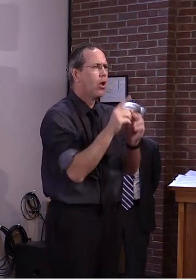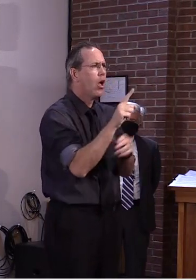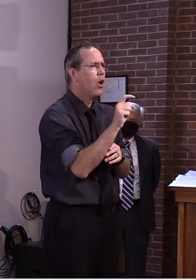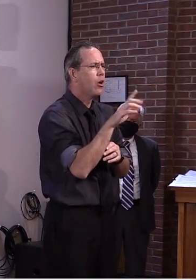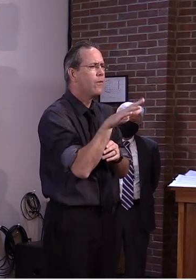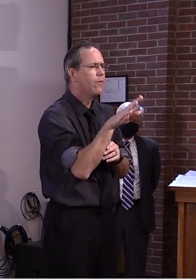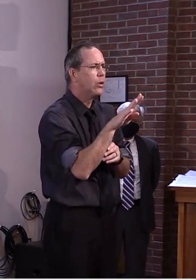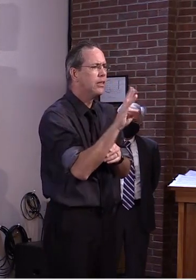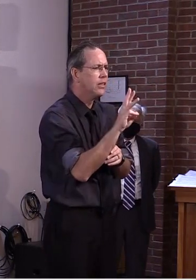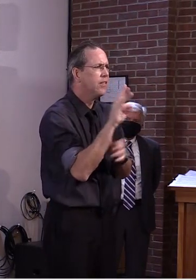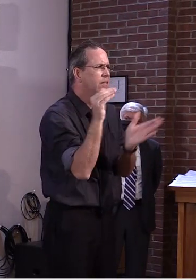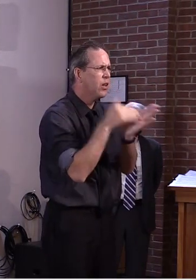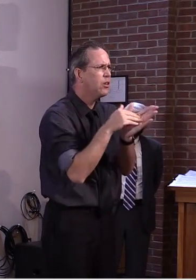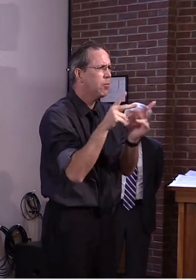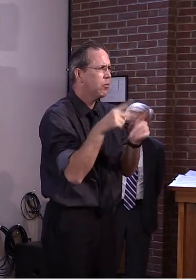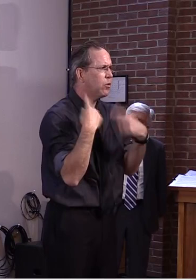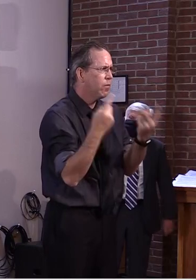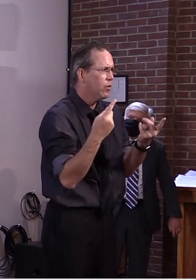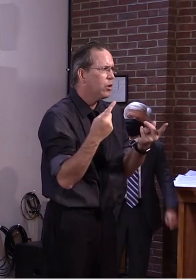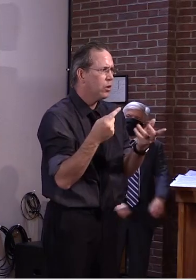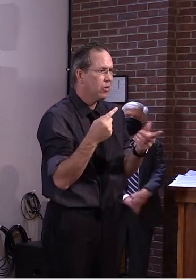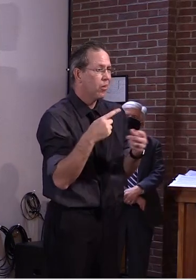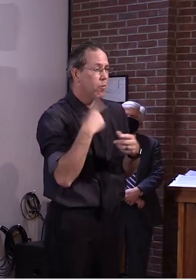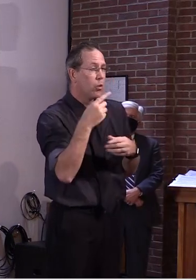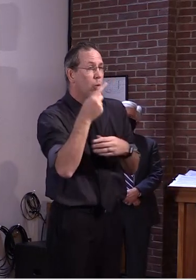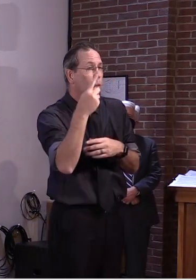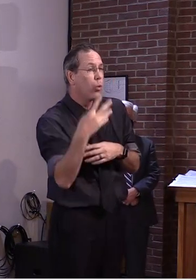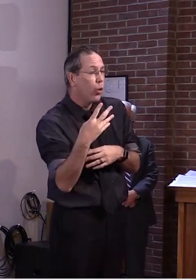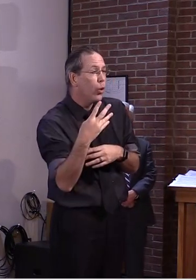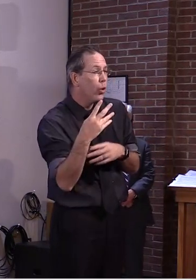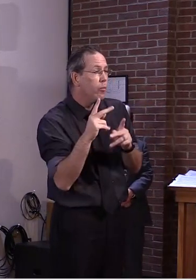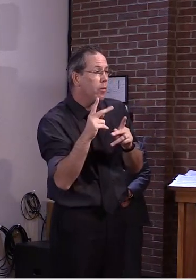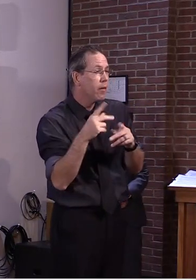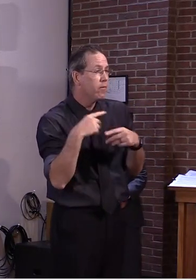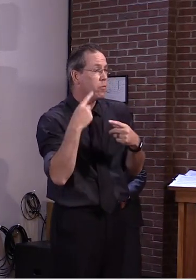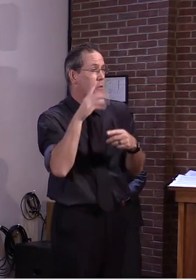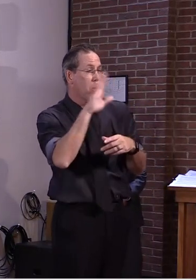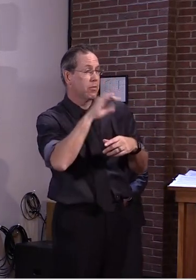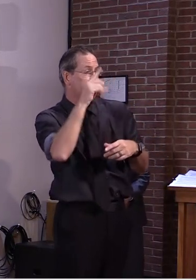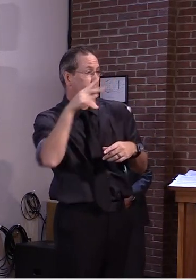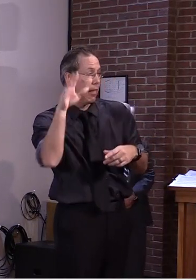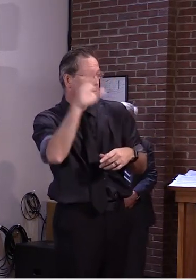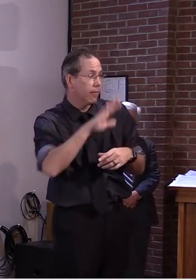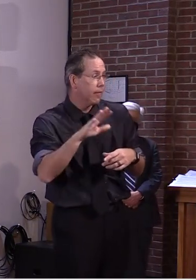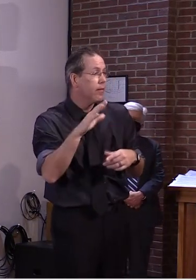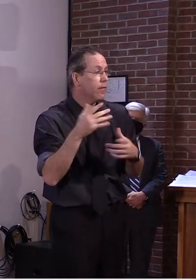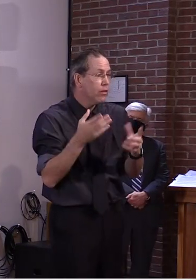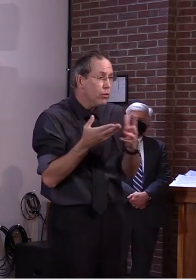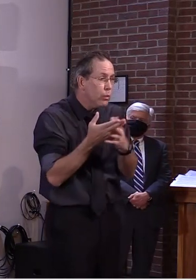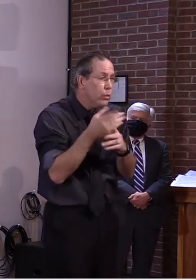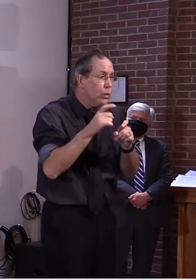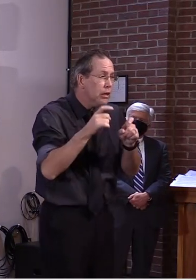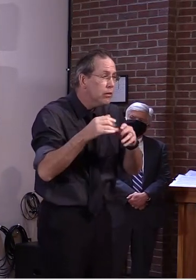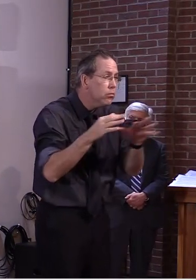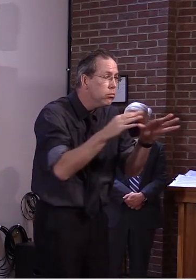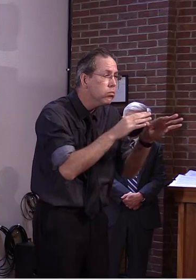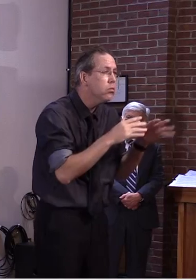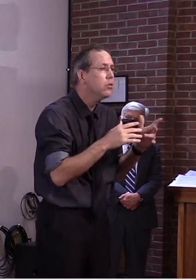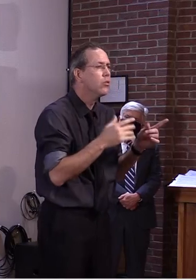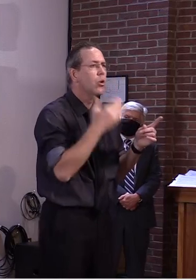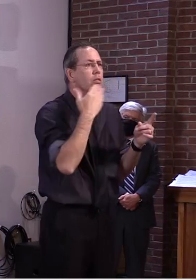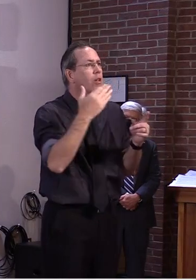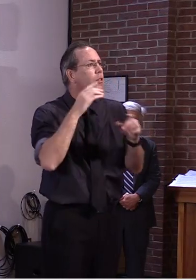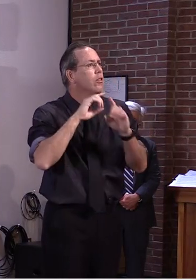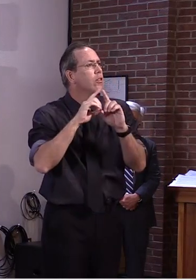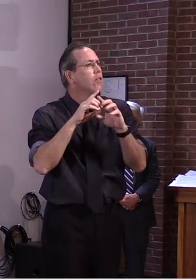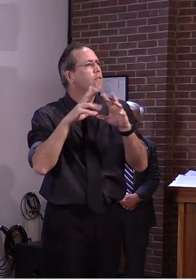of our population, through pop-up test sites operated by the Health Department and the Vermont National Guard, and through testing